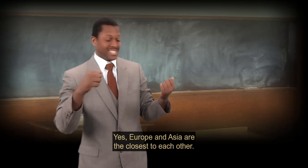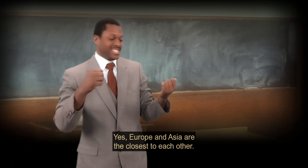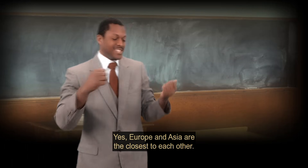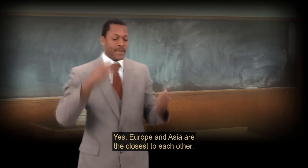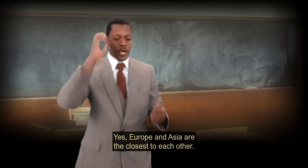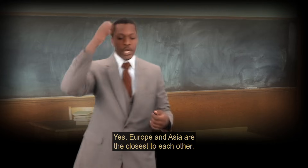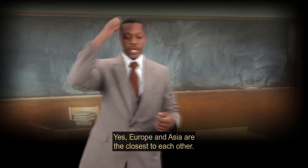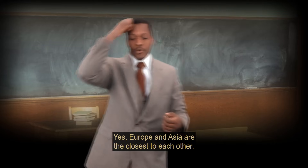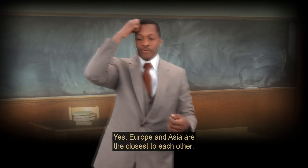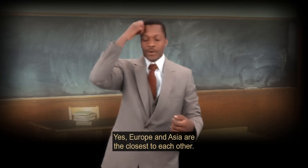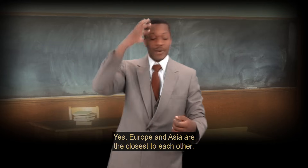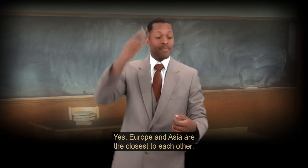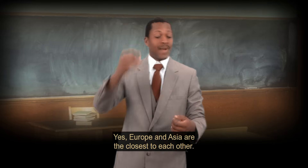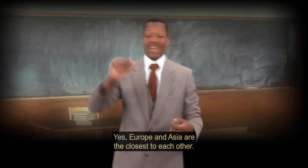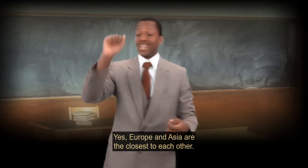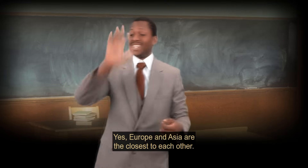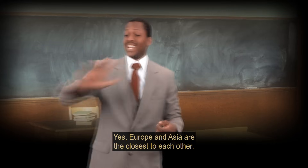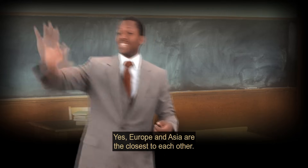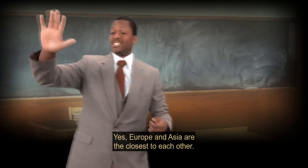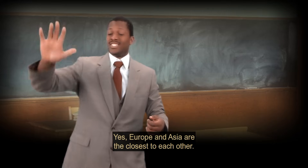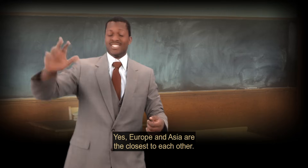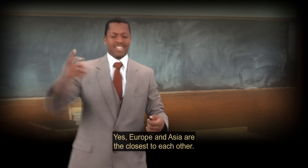Yes, Europe and Asia are the closest to each other.